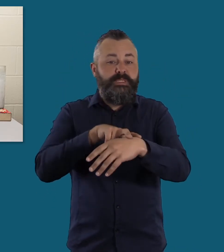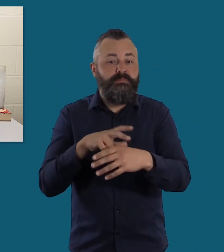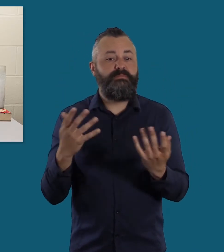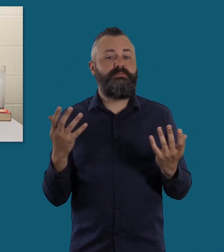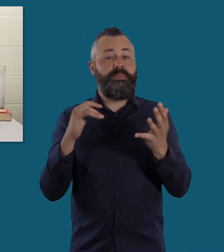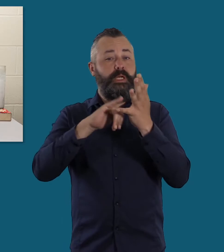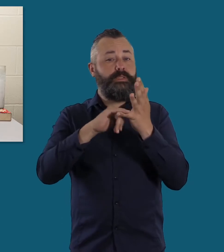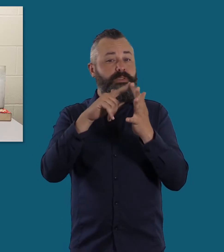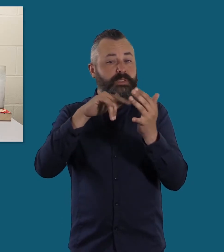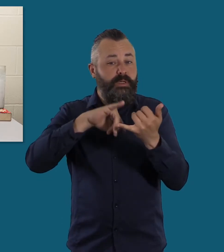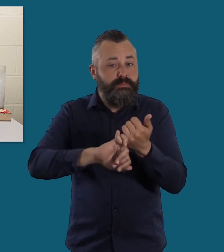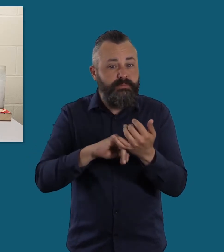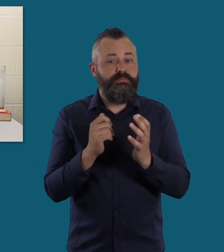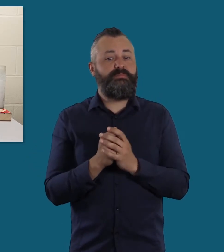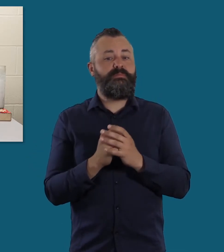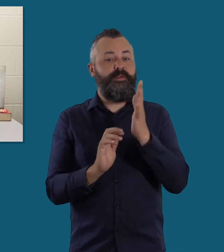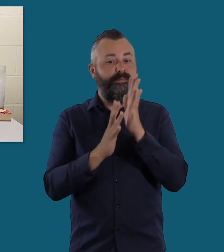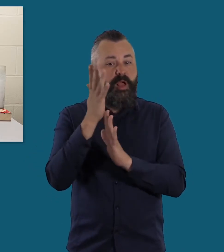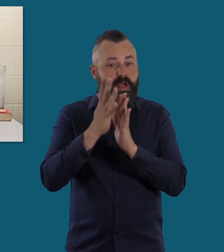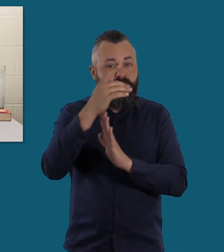fire, ambulance, and gas, power and water supplies.